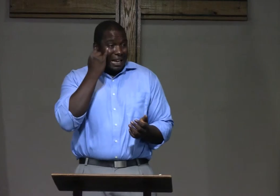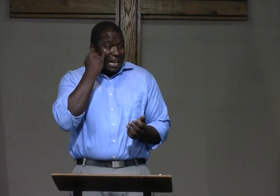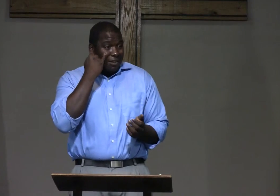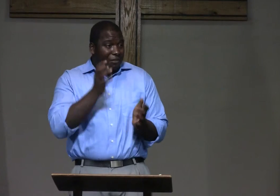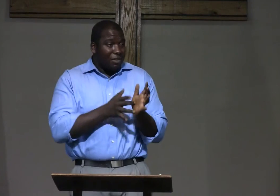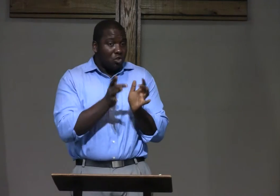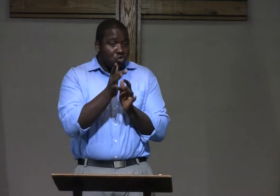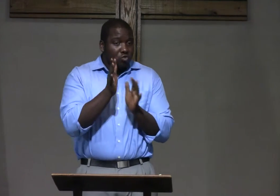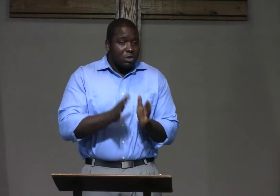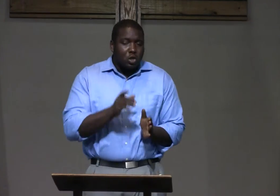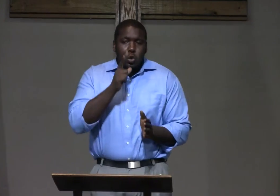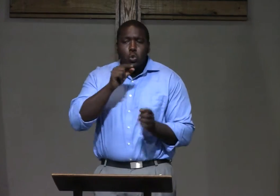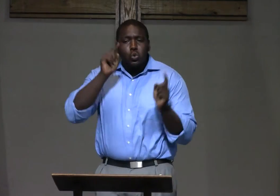responsible.